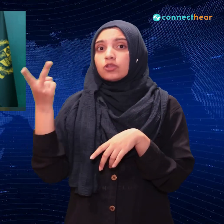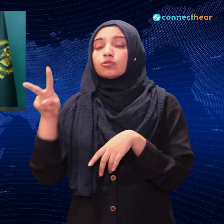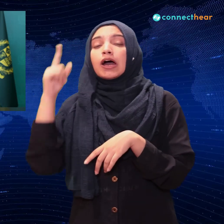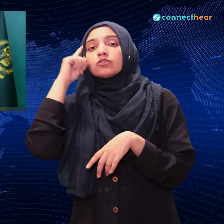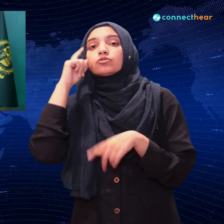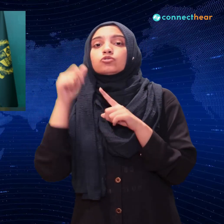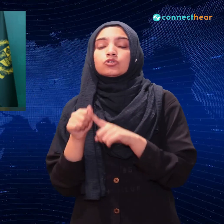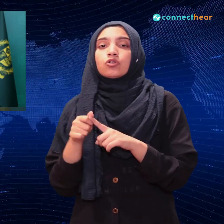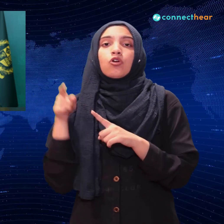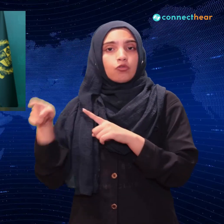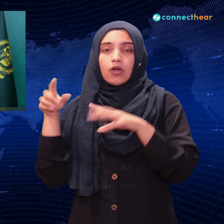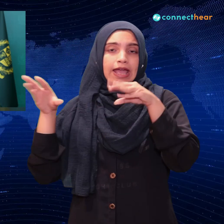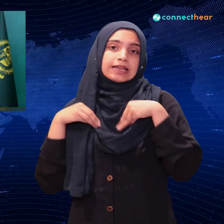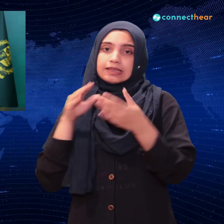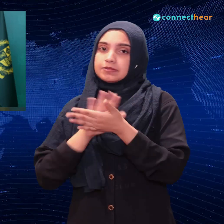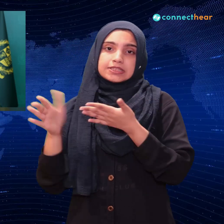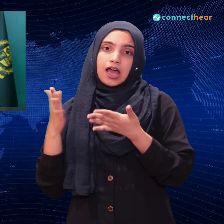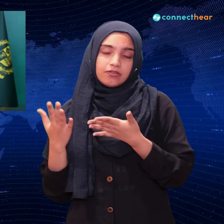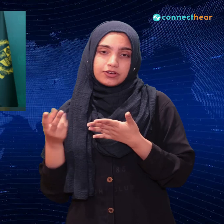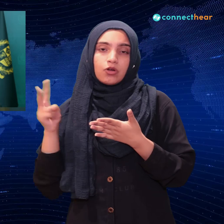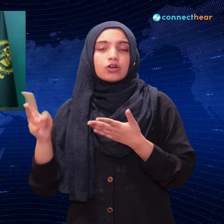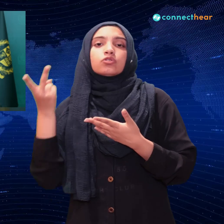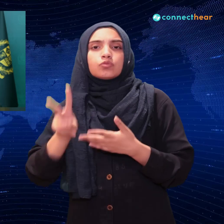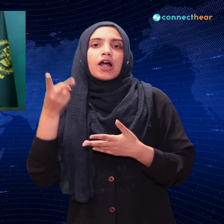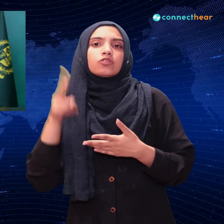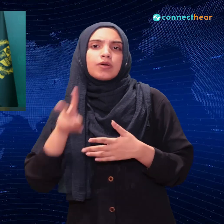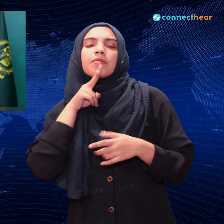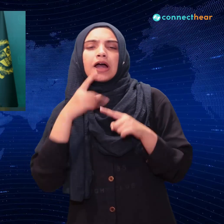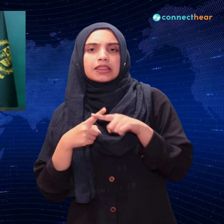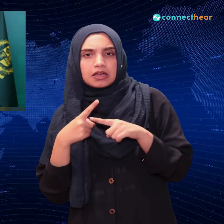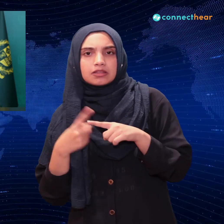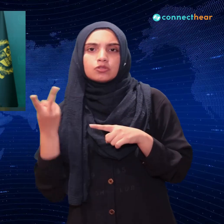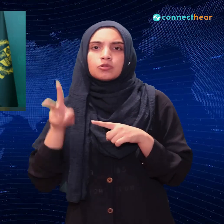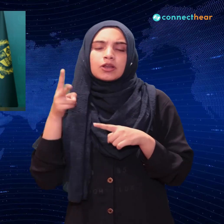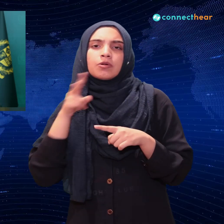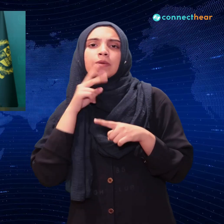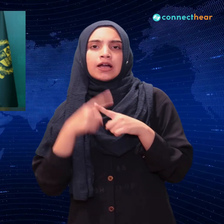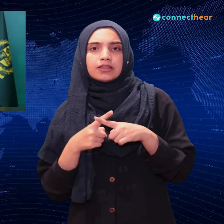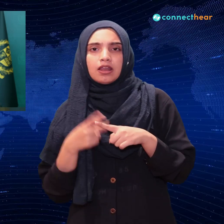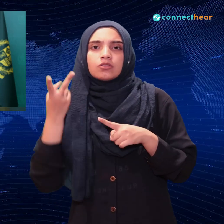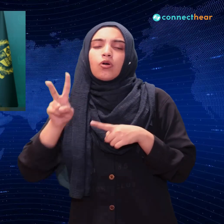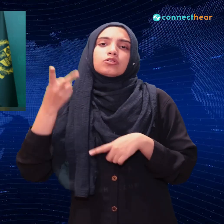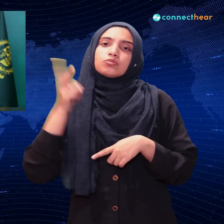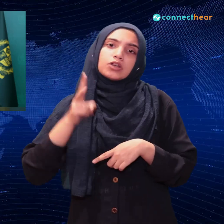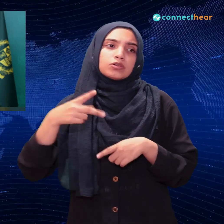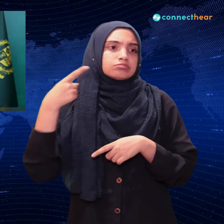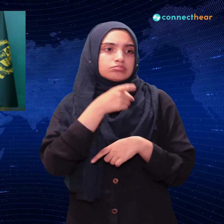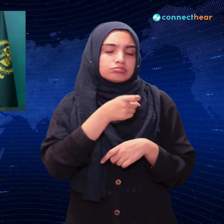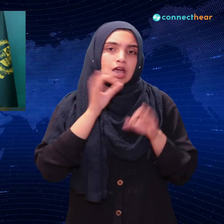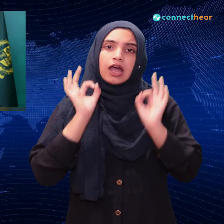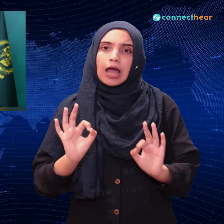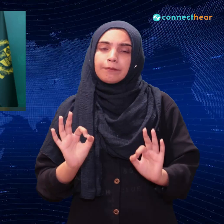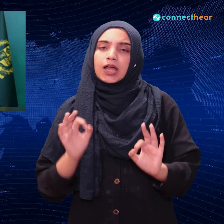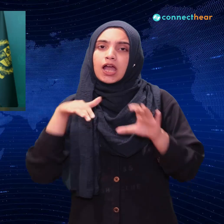the BJP government has intensified repression in Kashmir and continues to